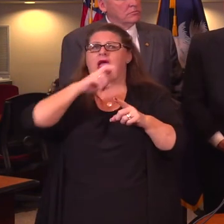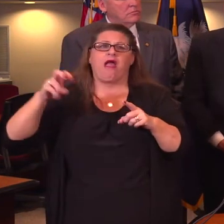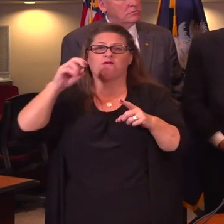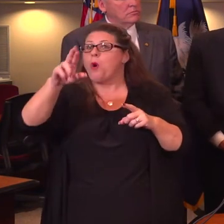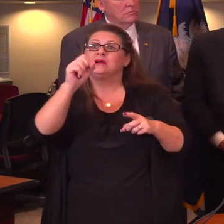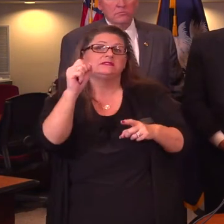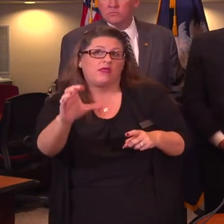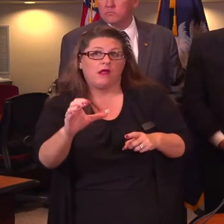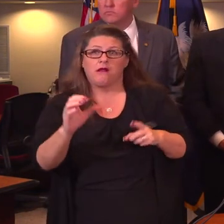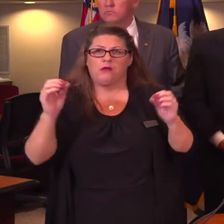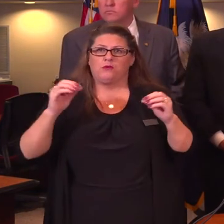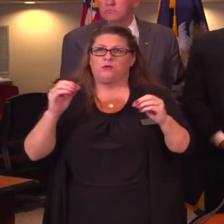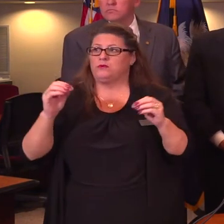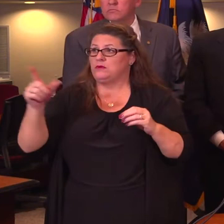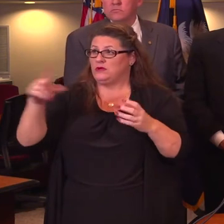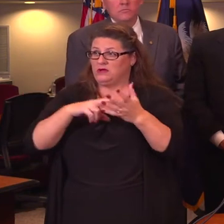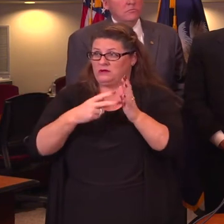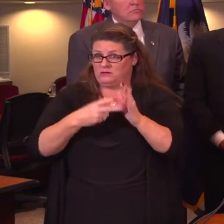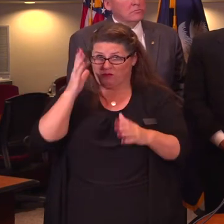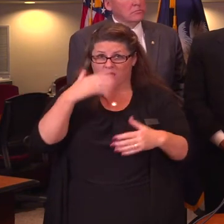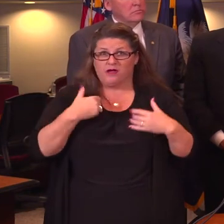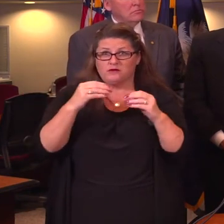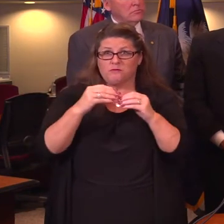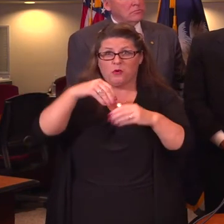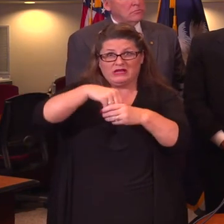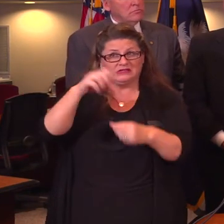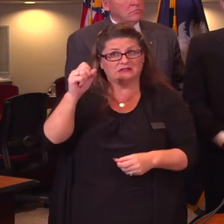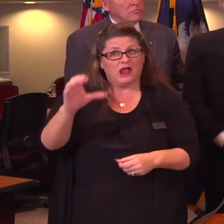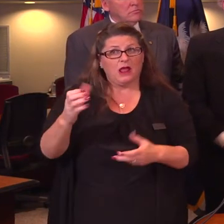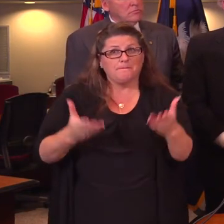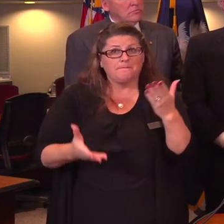Carolina. Doesn't that indicate there are more cases in South Carolina? Well, at this